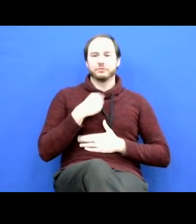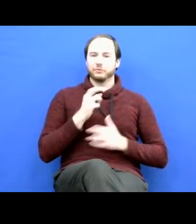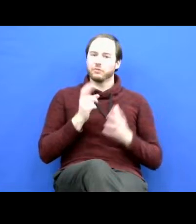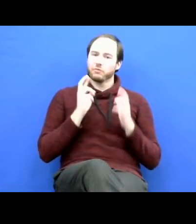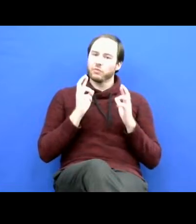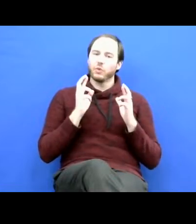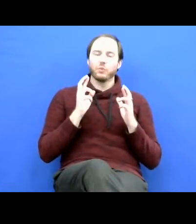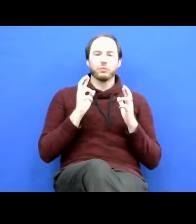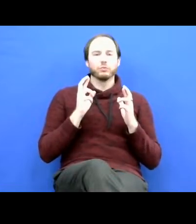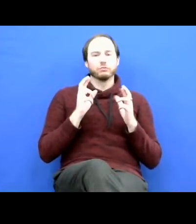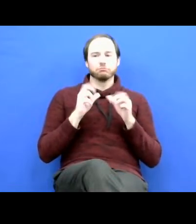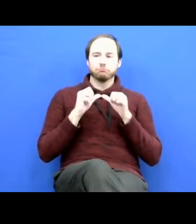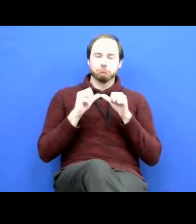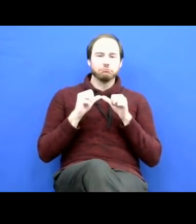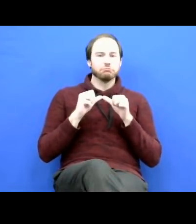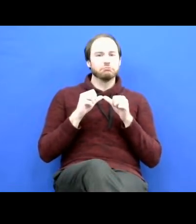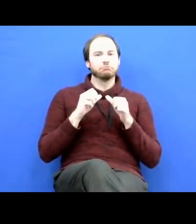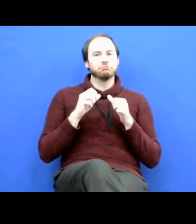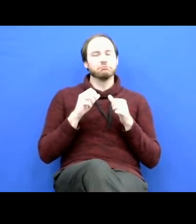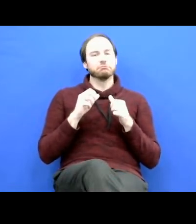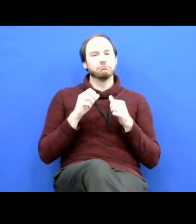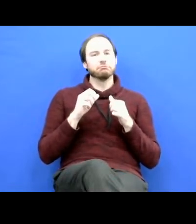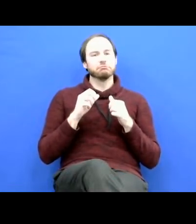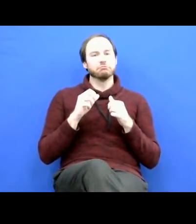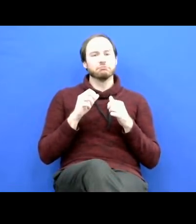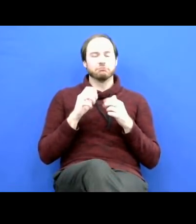that I've left a little bit of my mark.